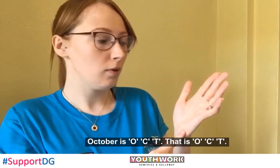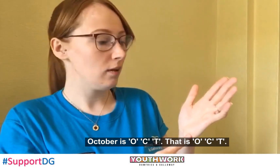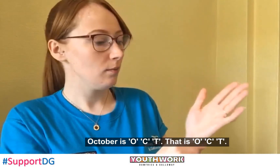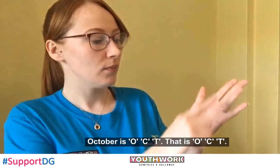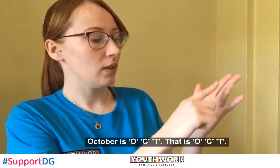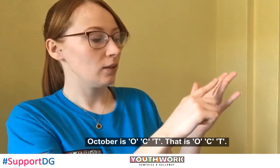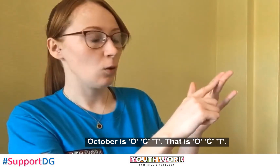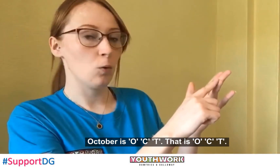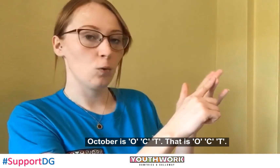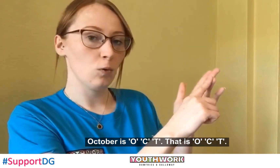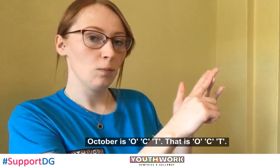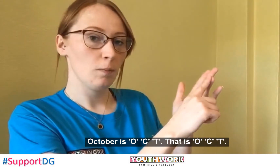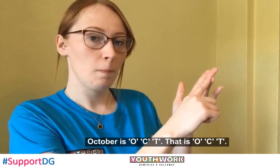October is